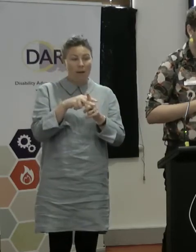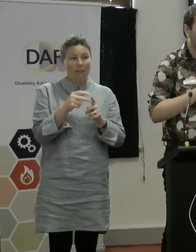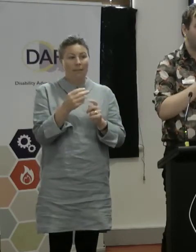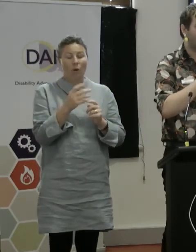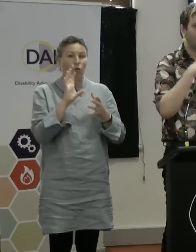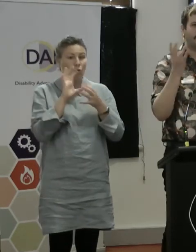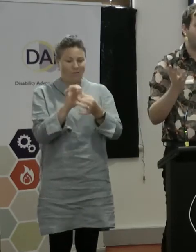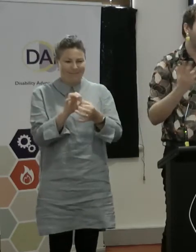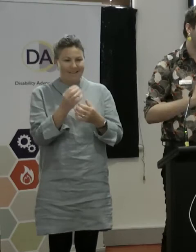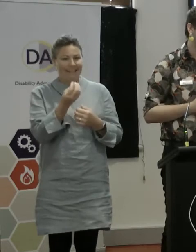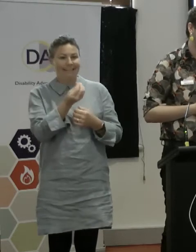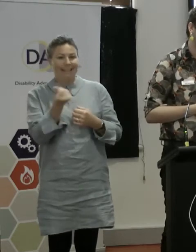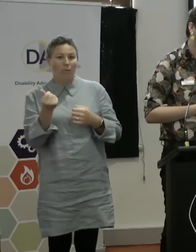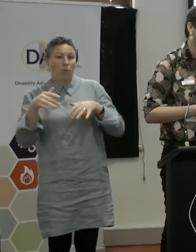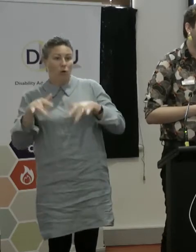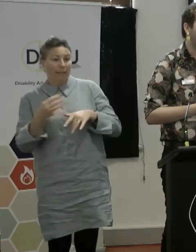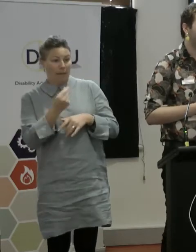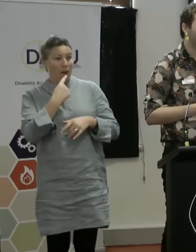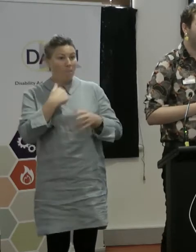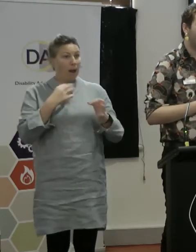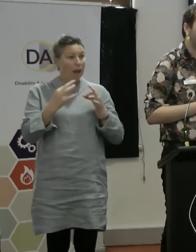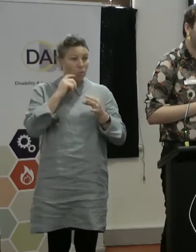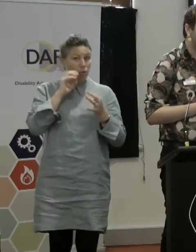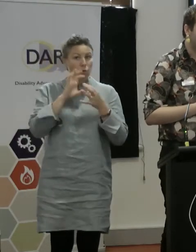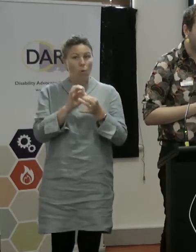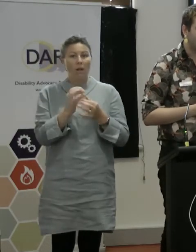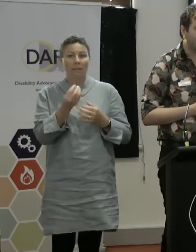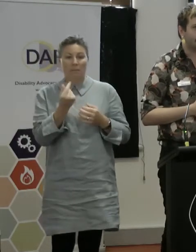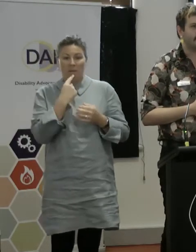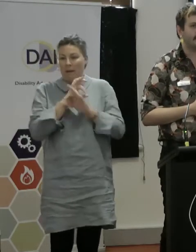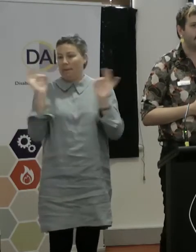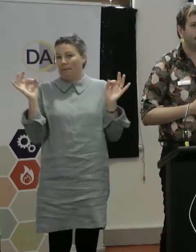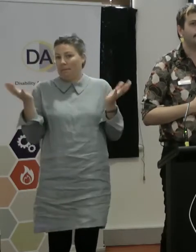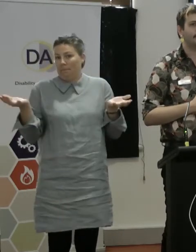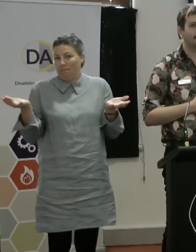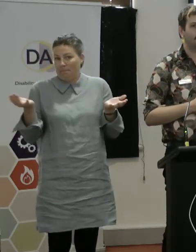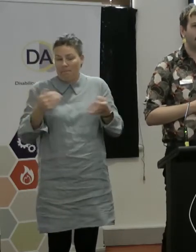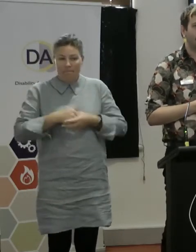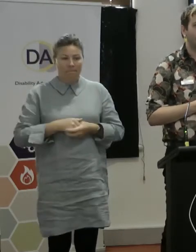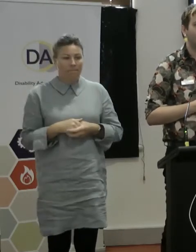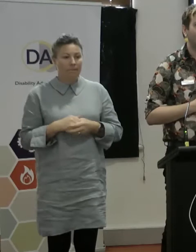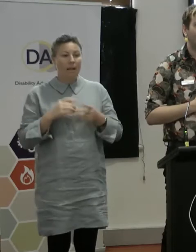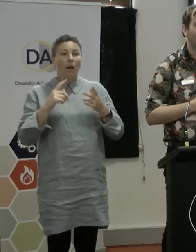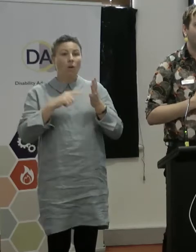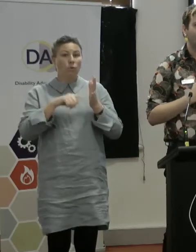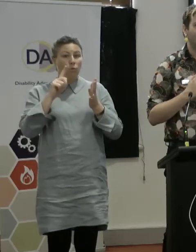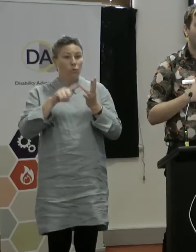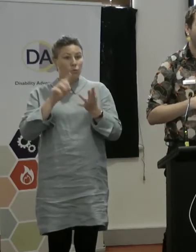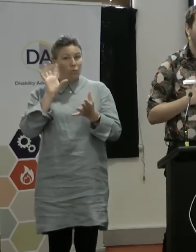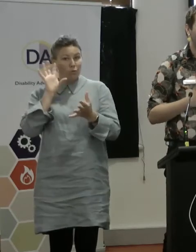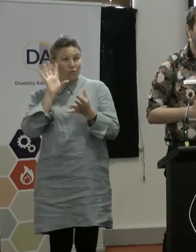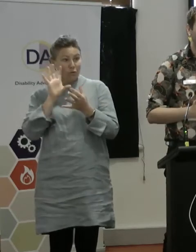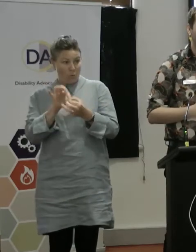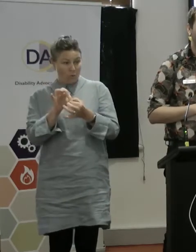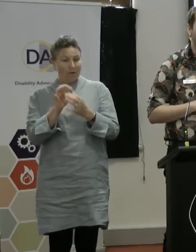them say that they're intending to join and others don't. The process of joining means